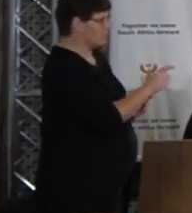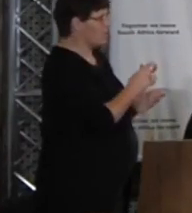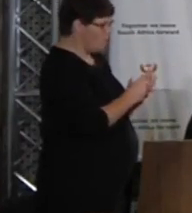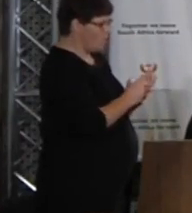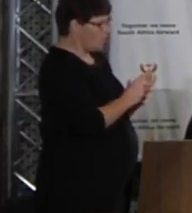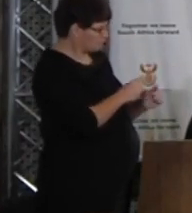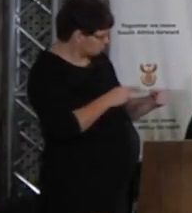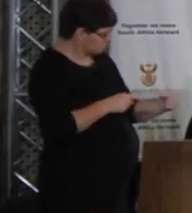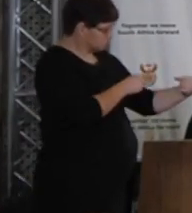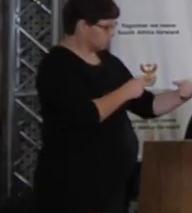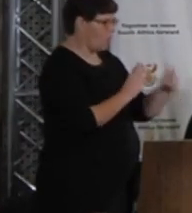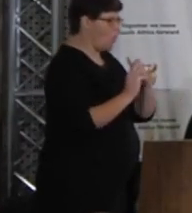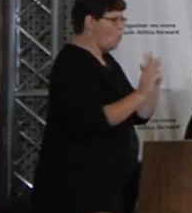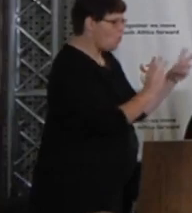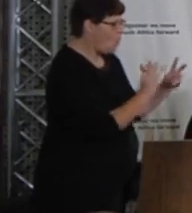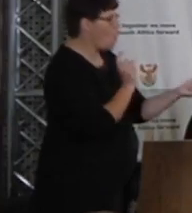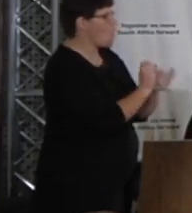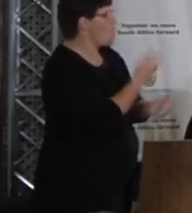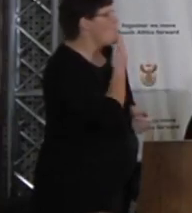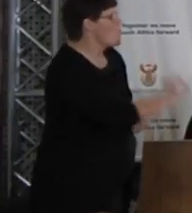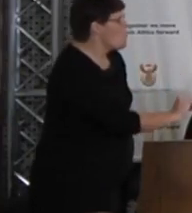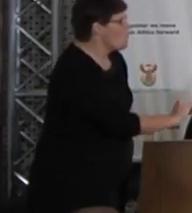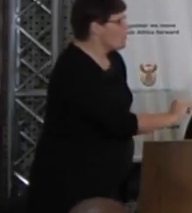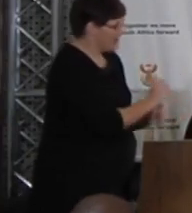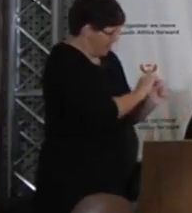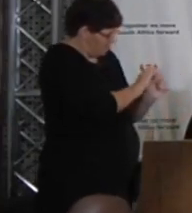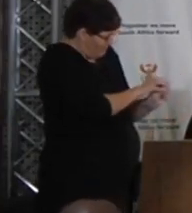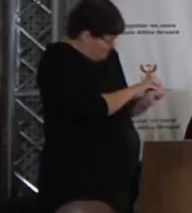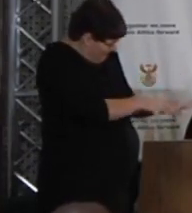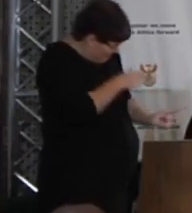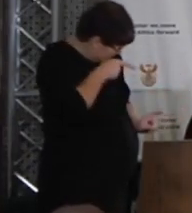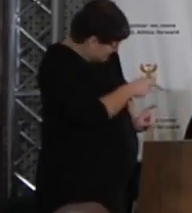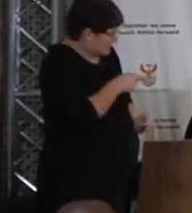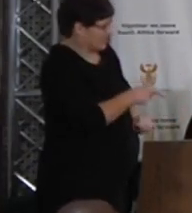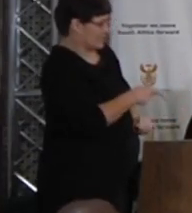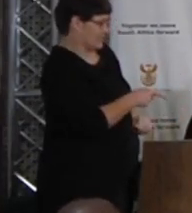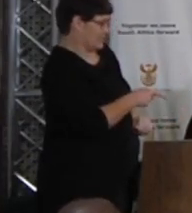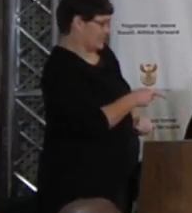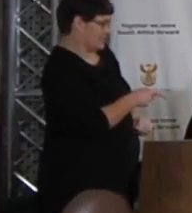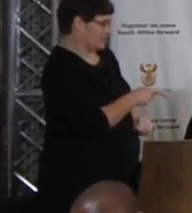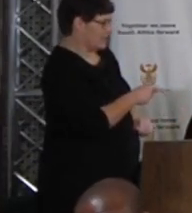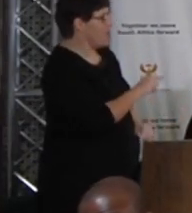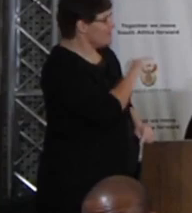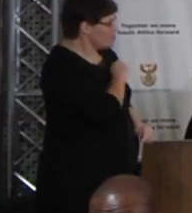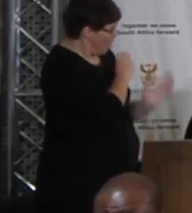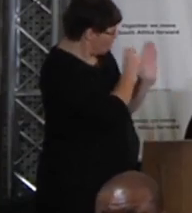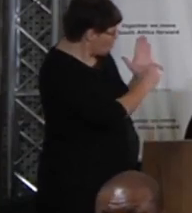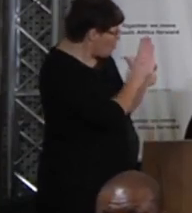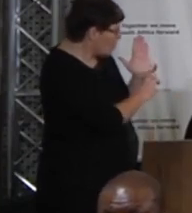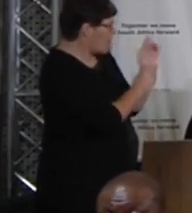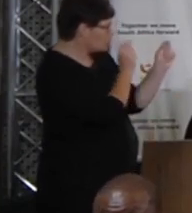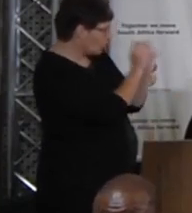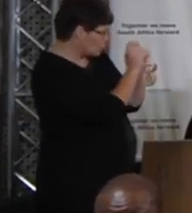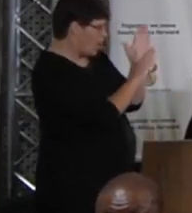war against this deadly virus called coronavirus. That's why we are improving these regulations,